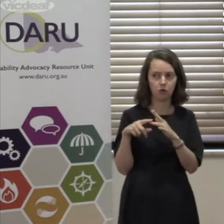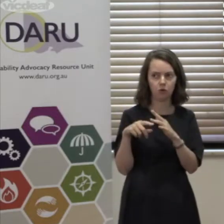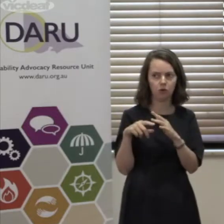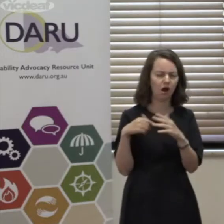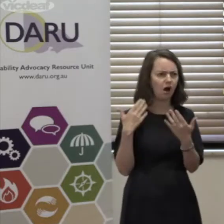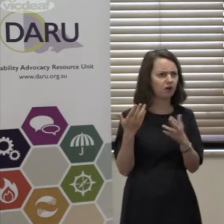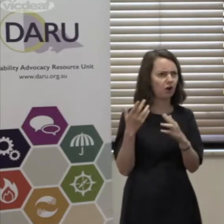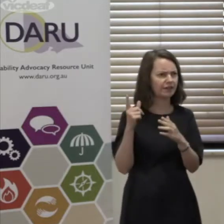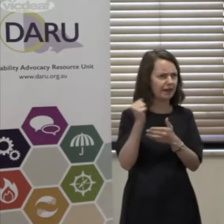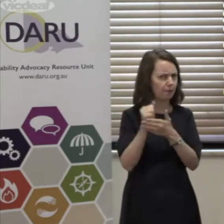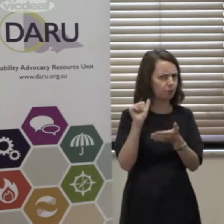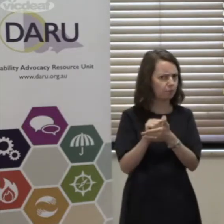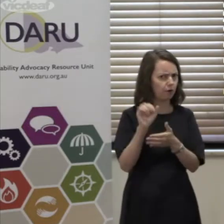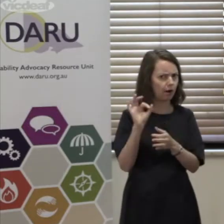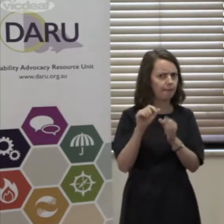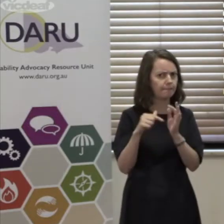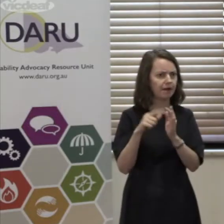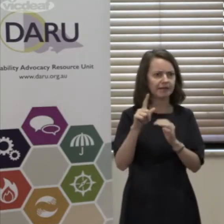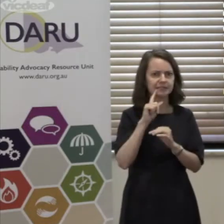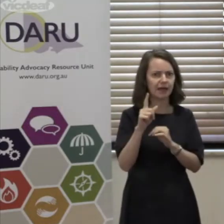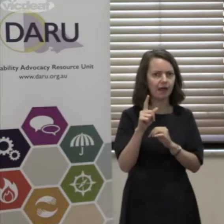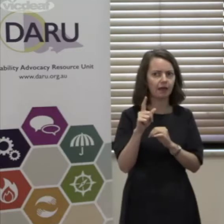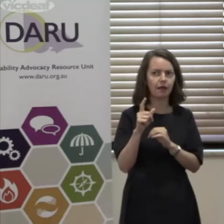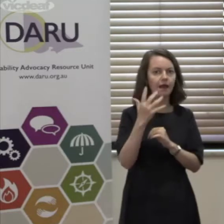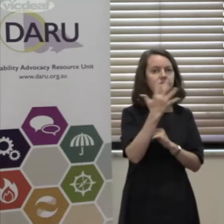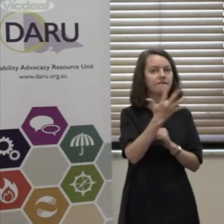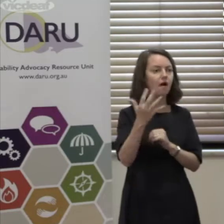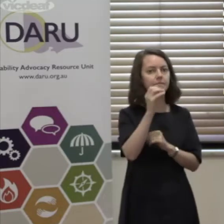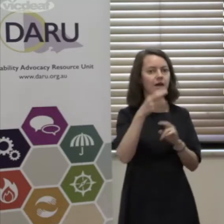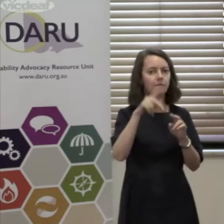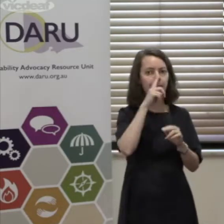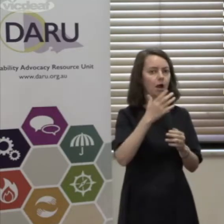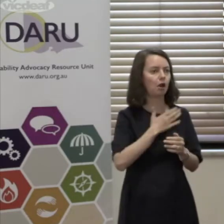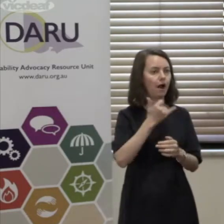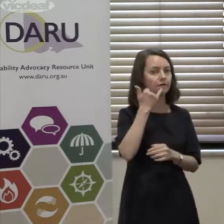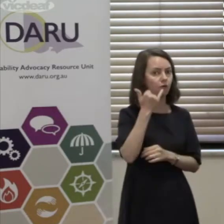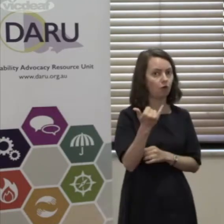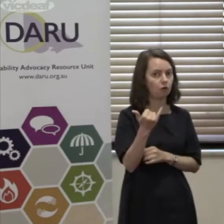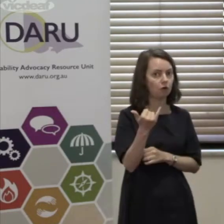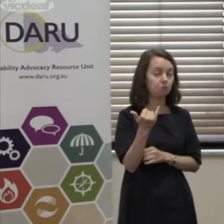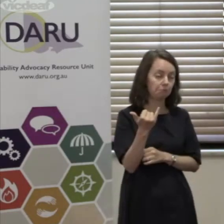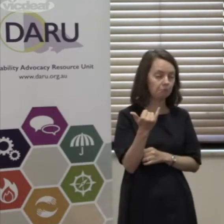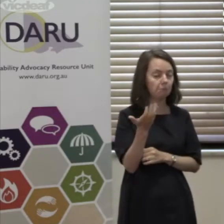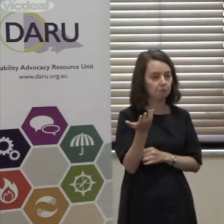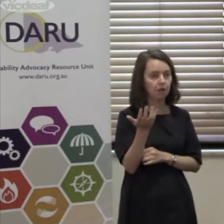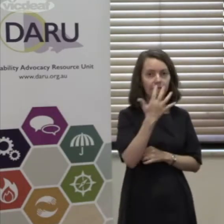I don't know whether I've got the number exactly right, but I think it's about 55% of people are quite happy to have things by phone call, so it's still actually the majority of people are